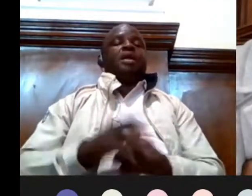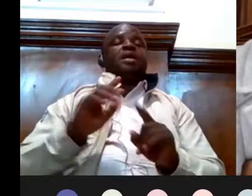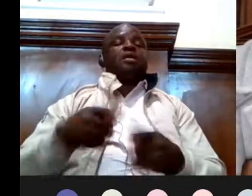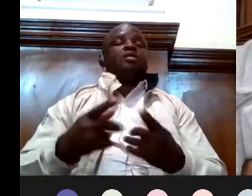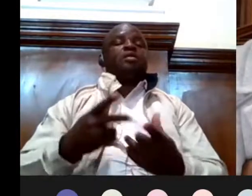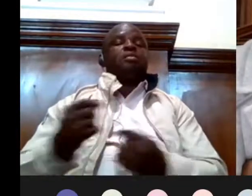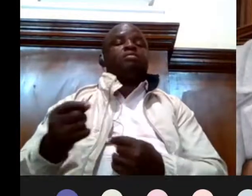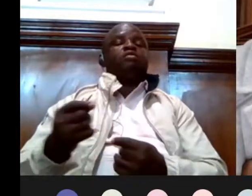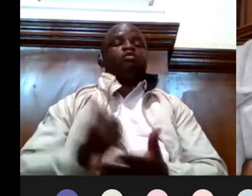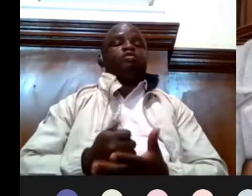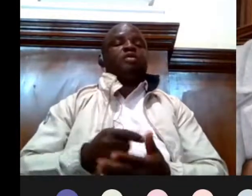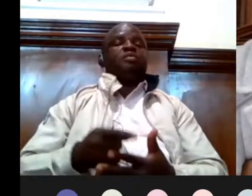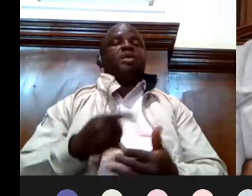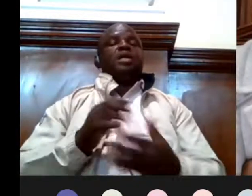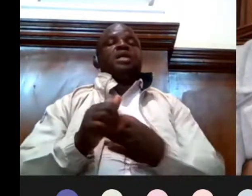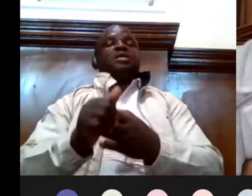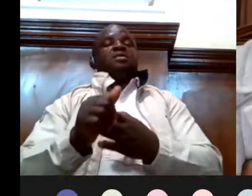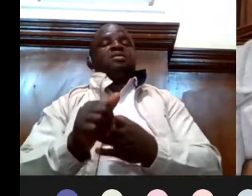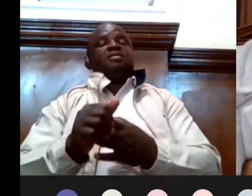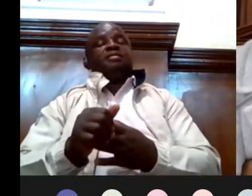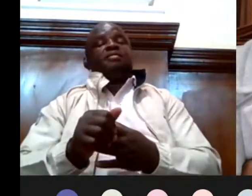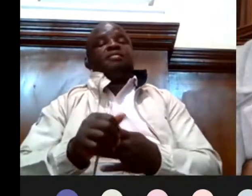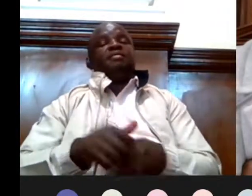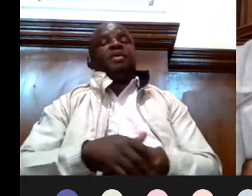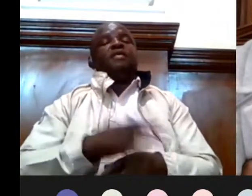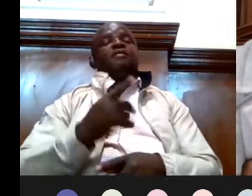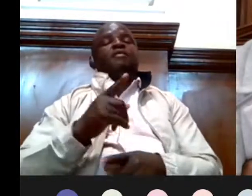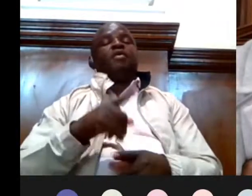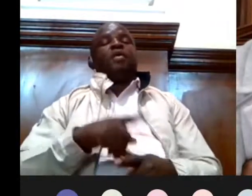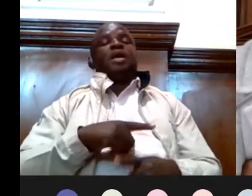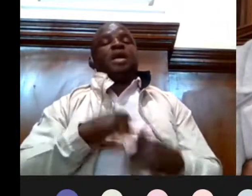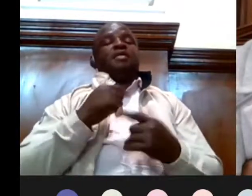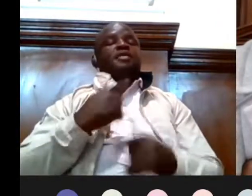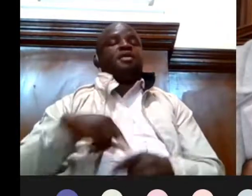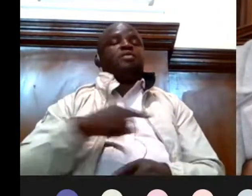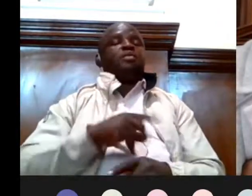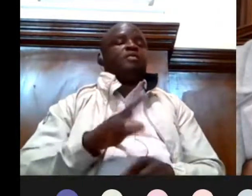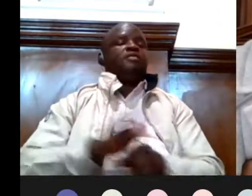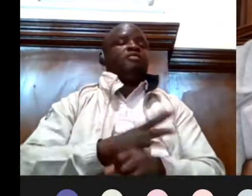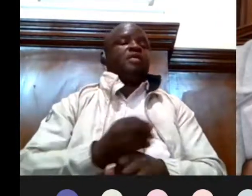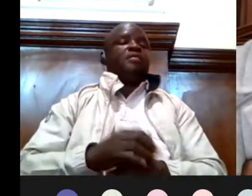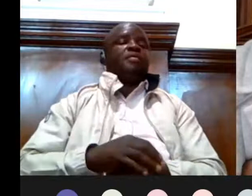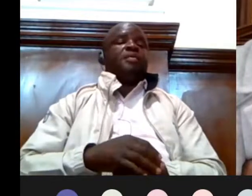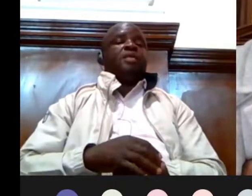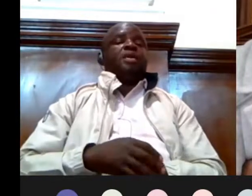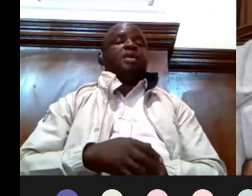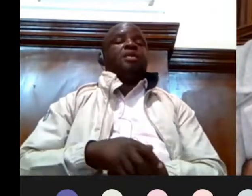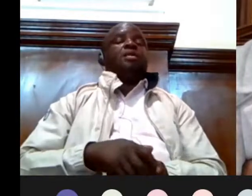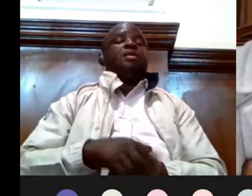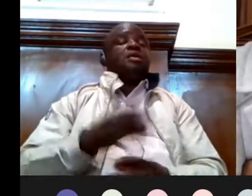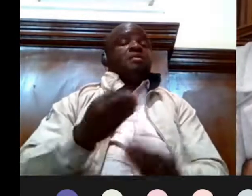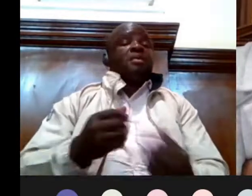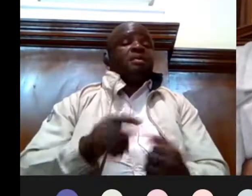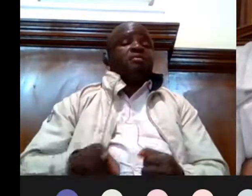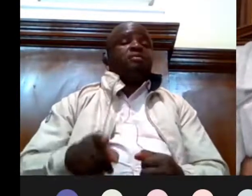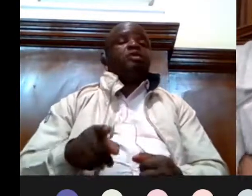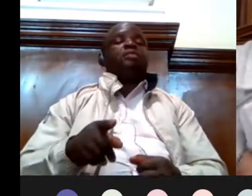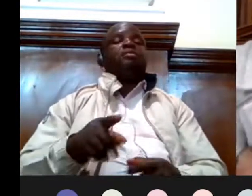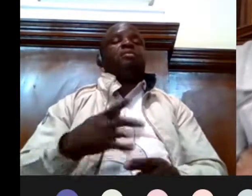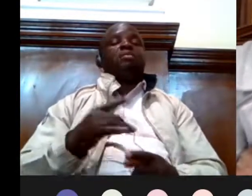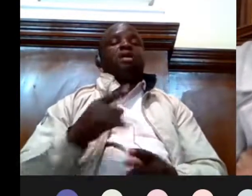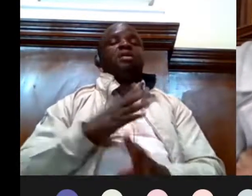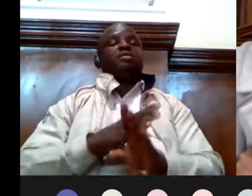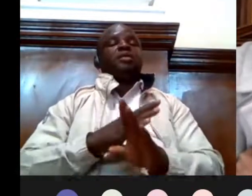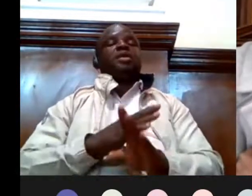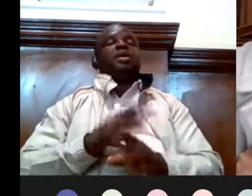leaders and be honorable members for the rest of our lives. Bana bana ba re hudisang ba re tlamere ba protect ke bona ba ile